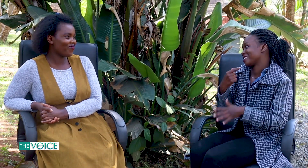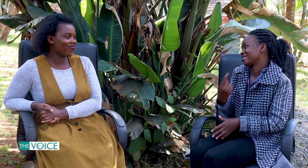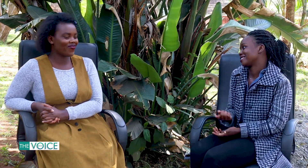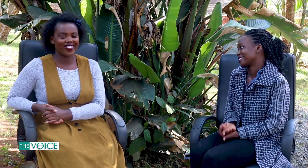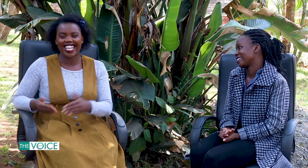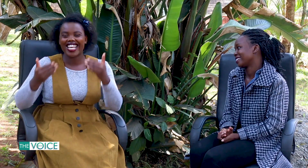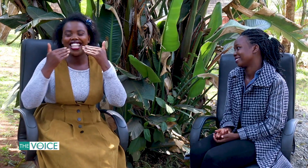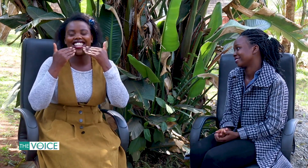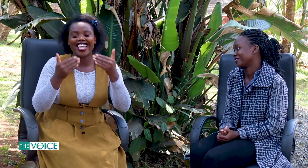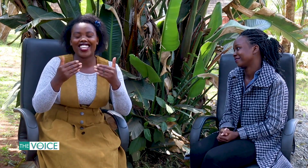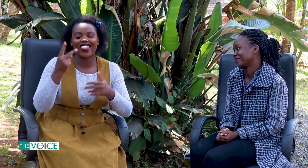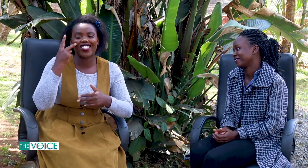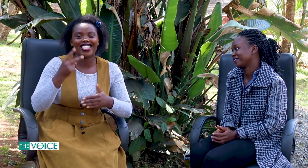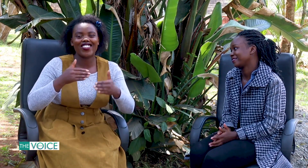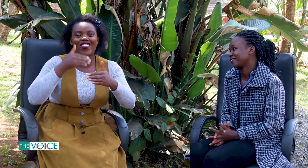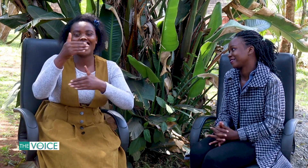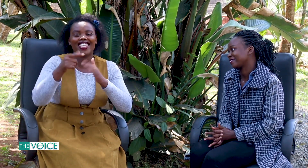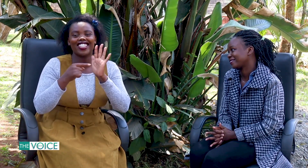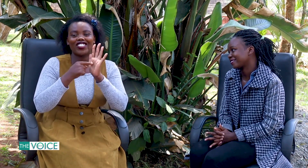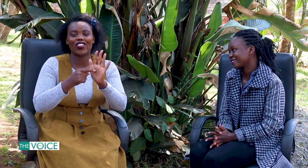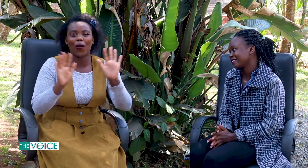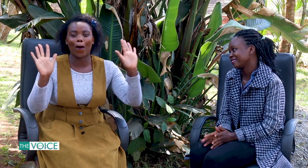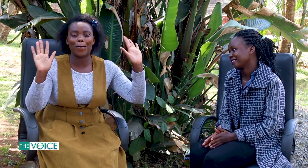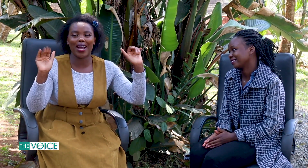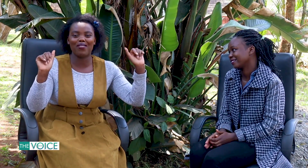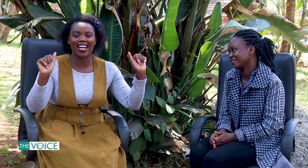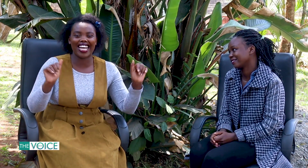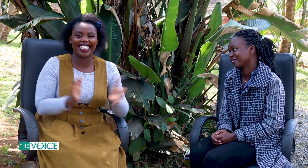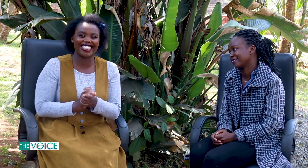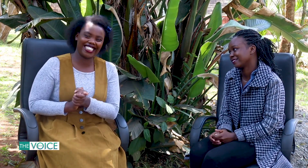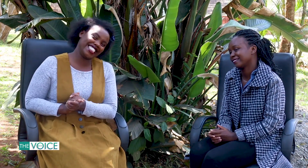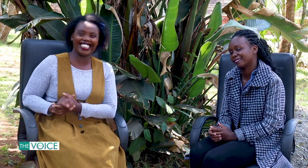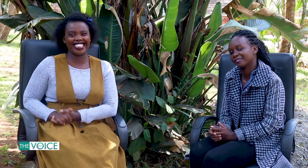to be bright. That's all I had to say. Thank you so much. See you on the next show. Bye bye.